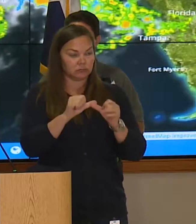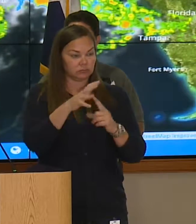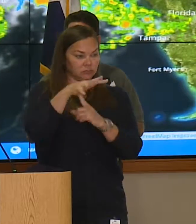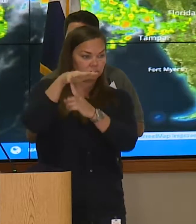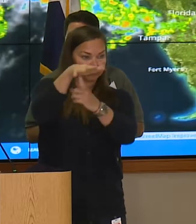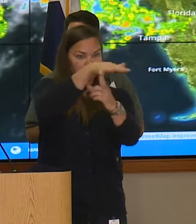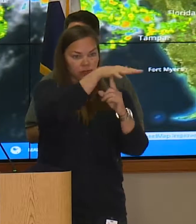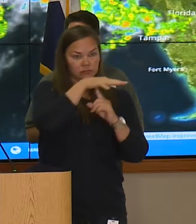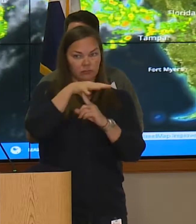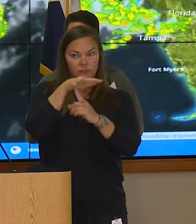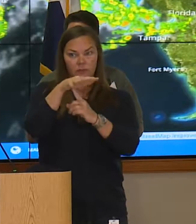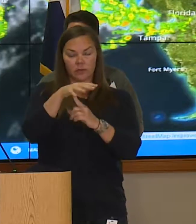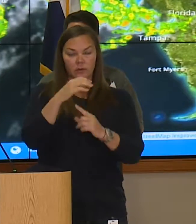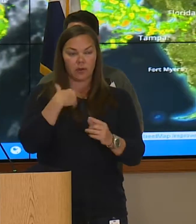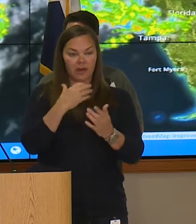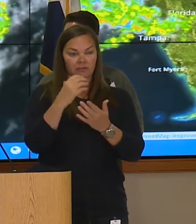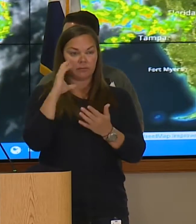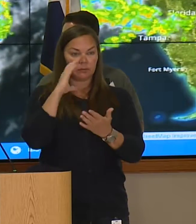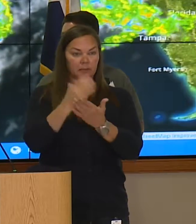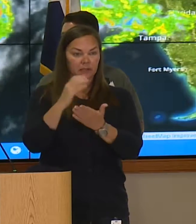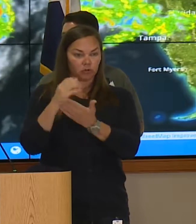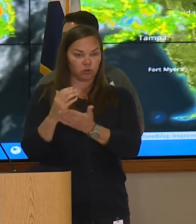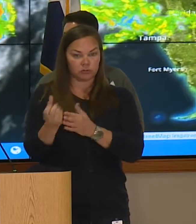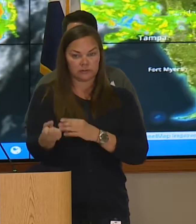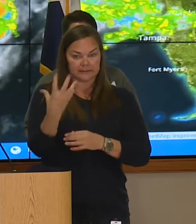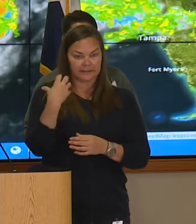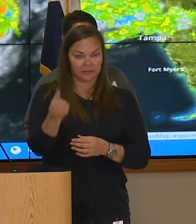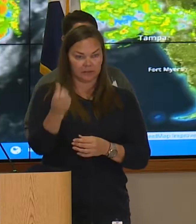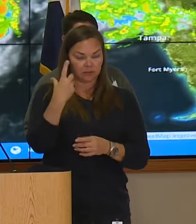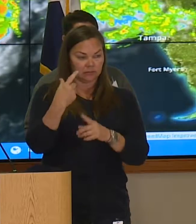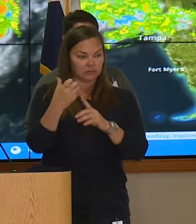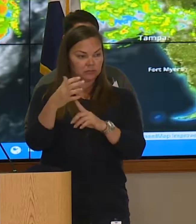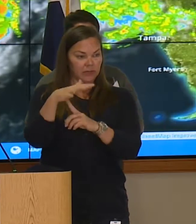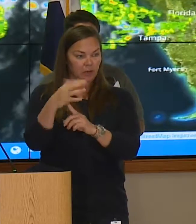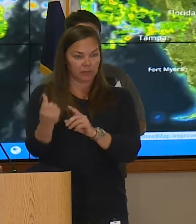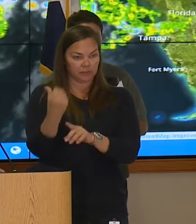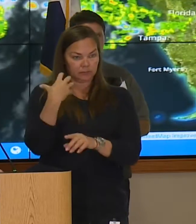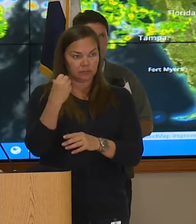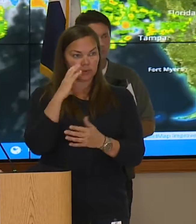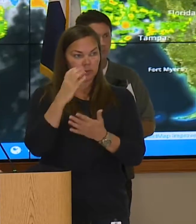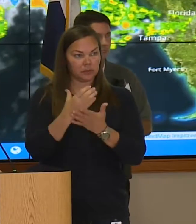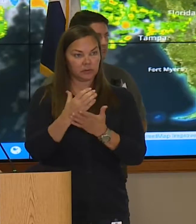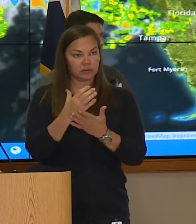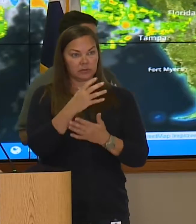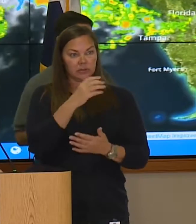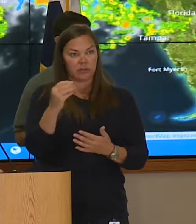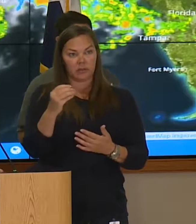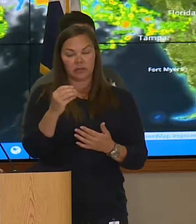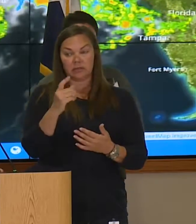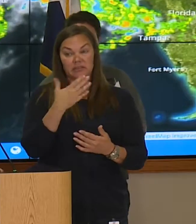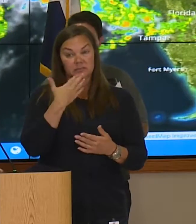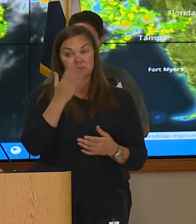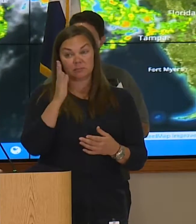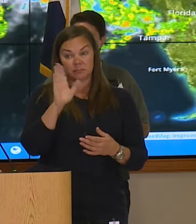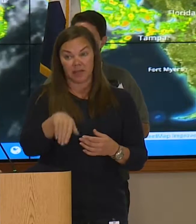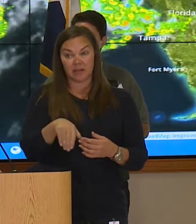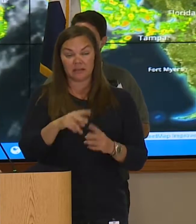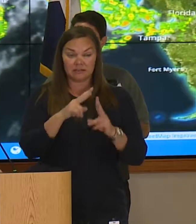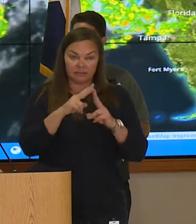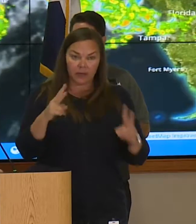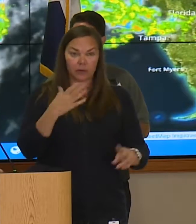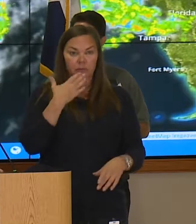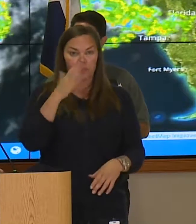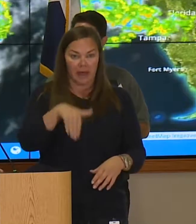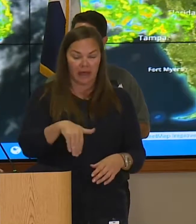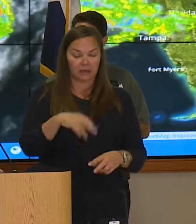the air. We're getting some images that are being sent to us from the helicopter, and it's bad. It's very